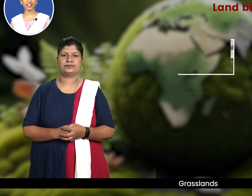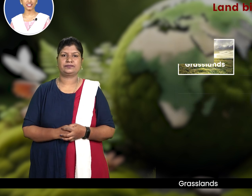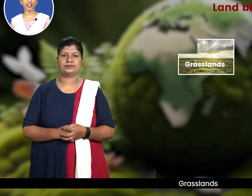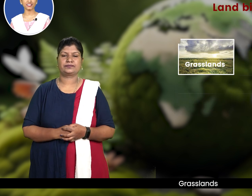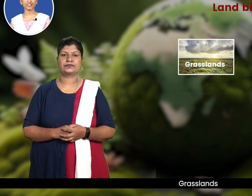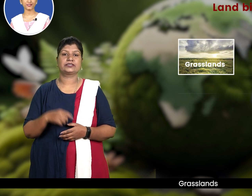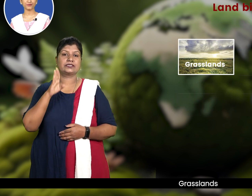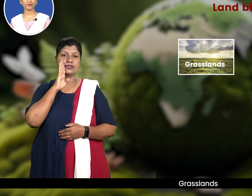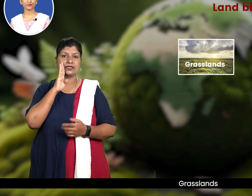grasslands,